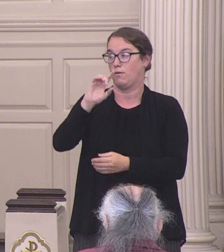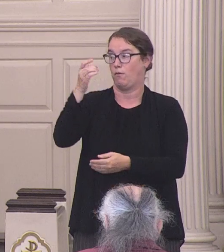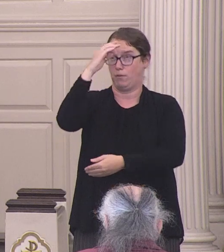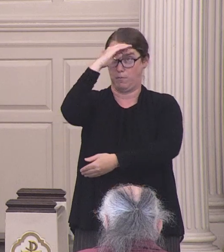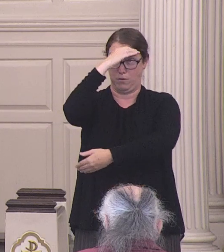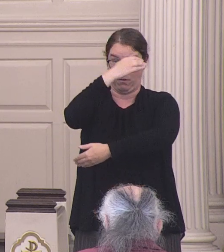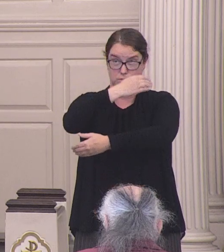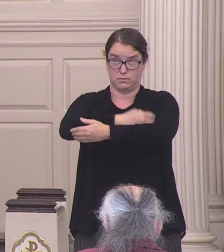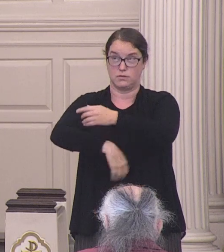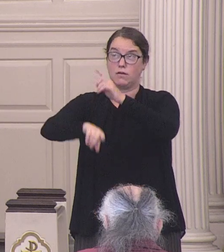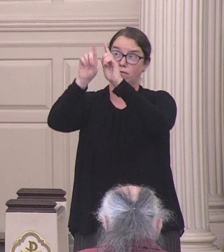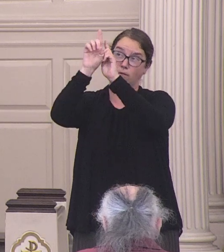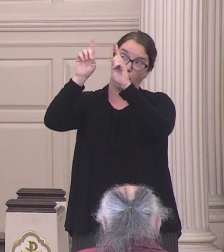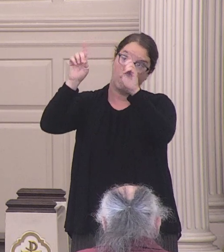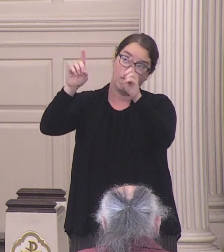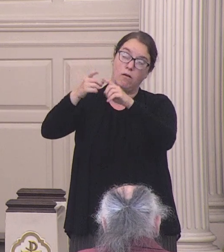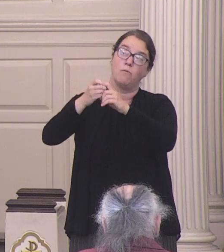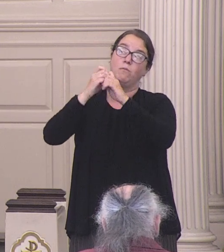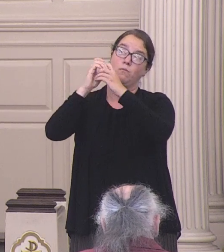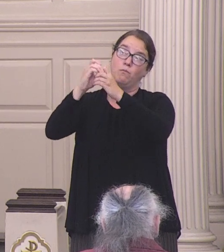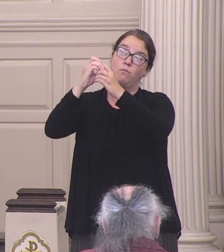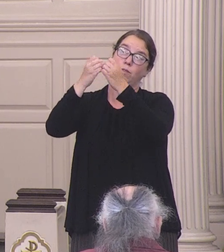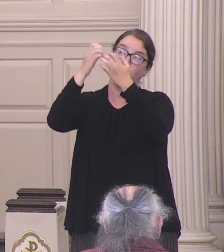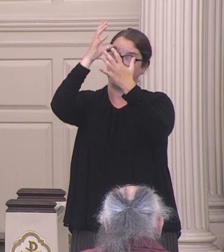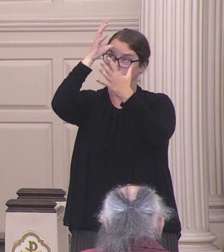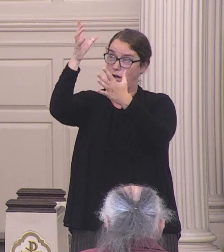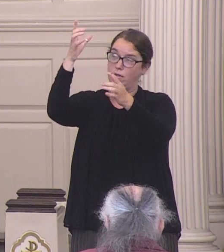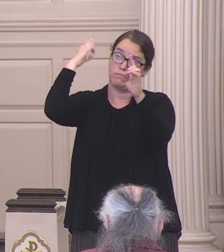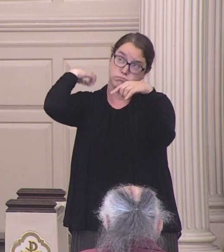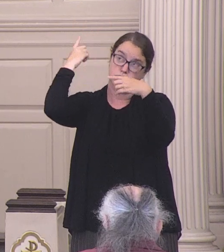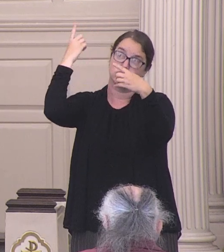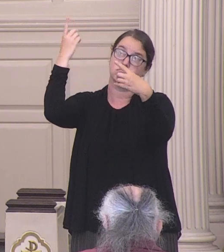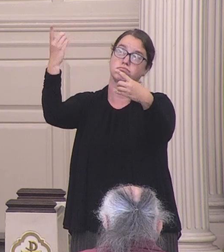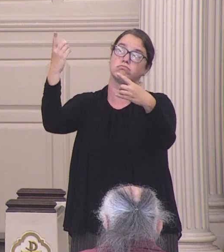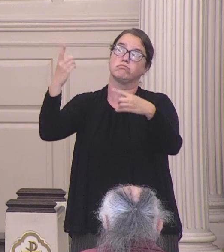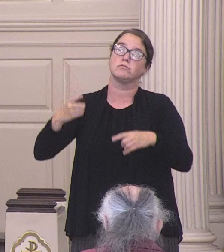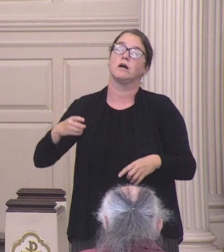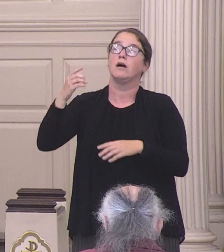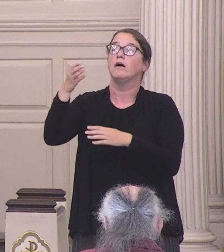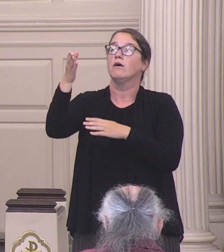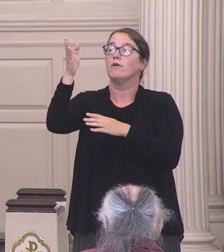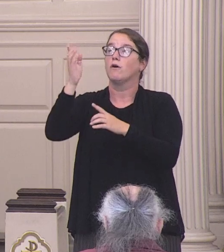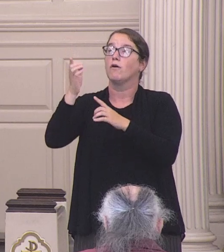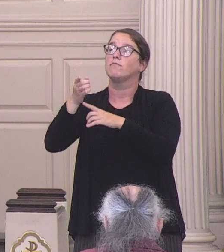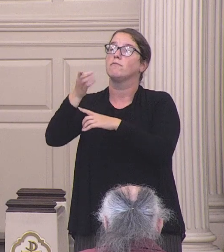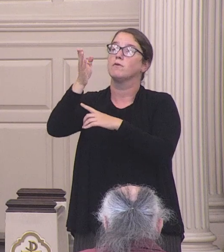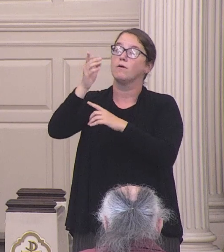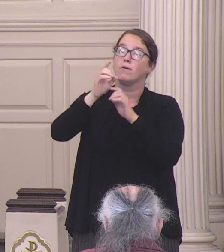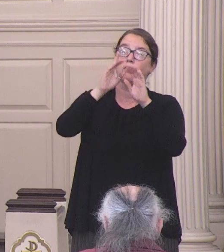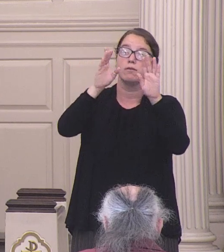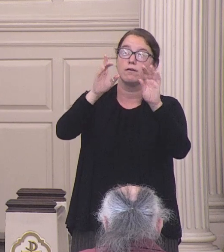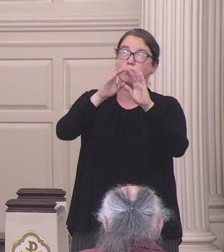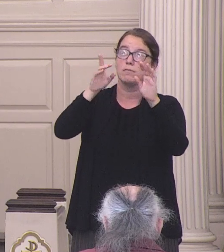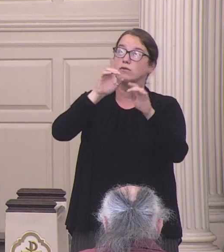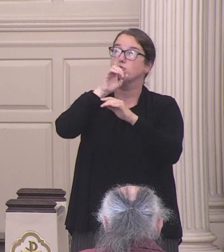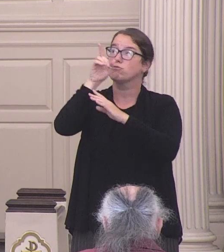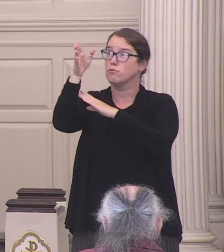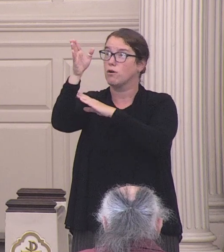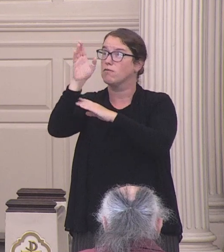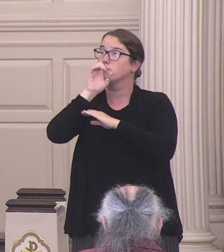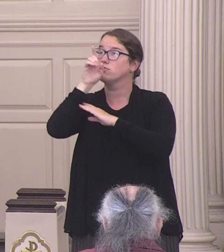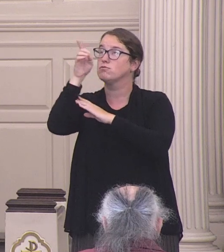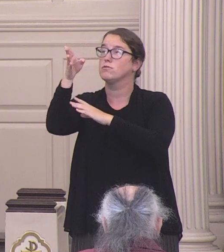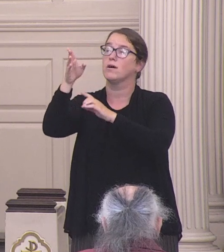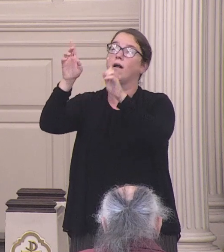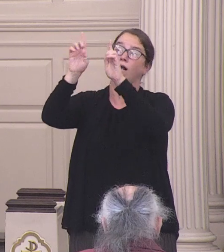Father before all ages, God from God, light from light, true God from true God, begotten,